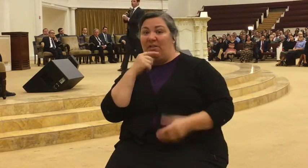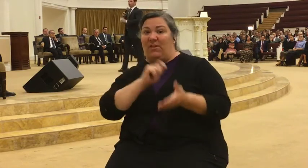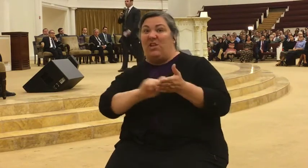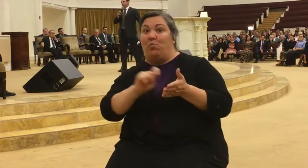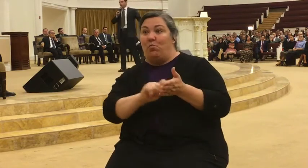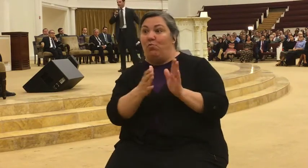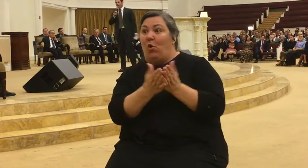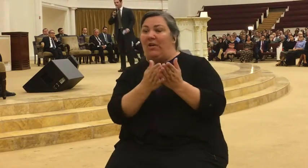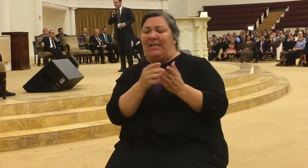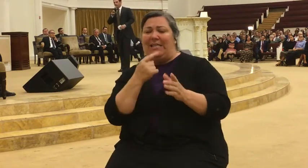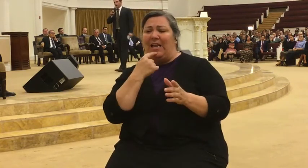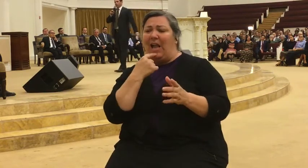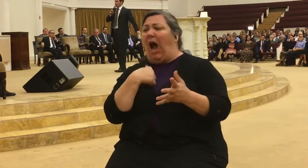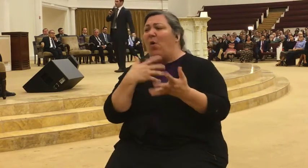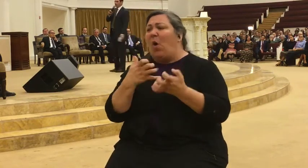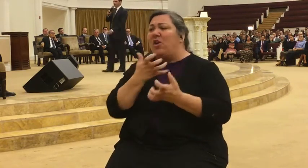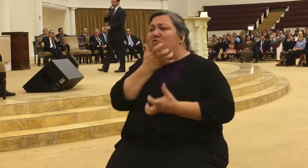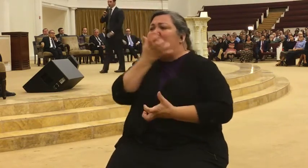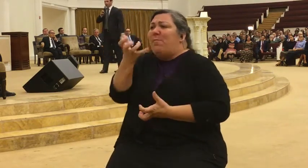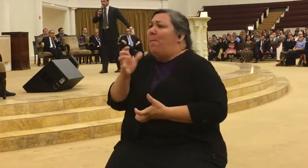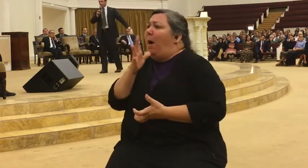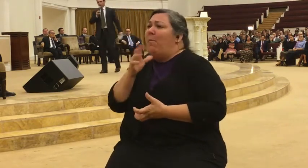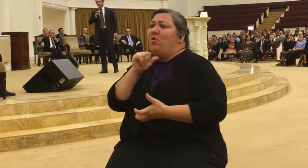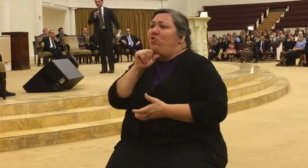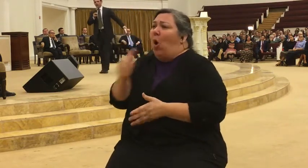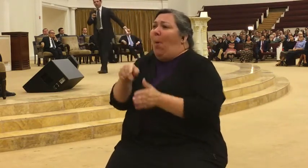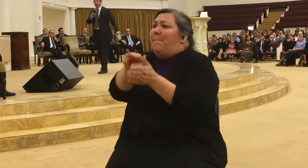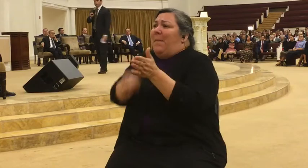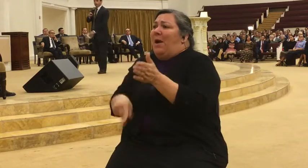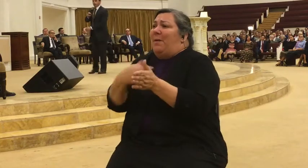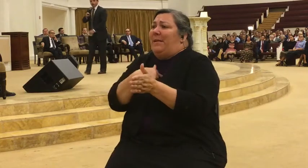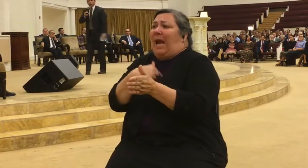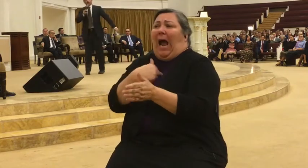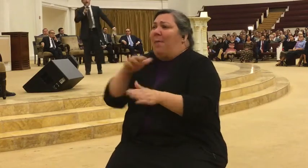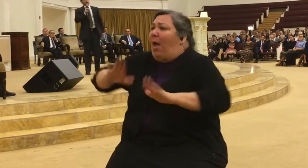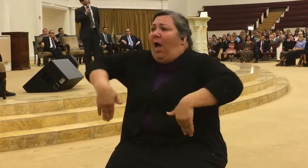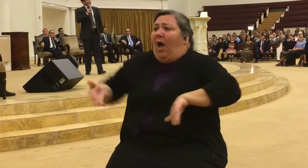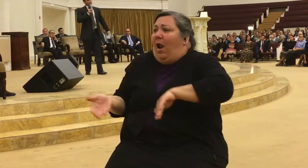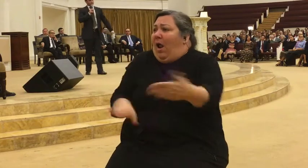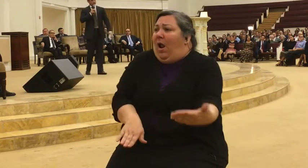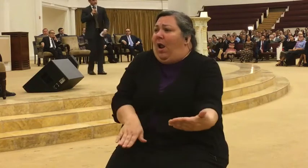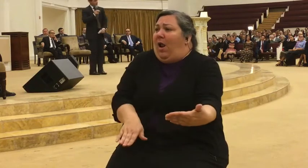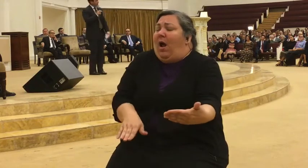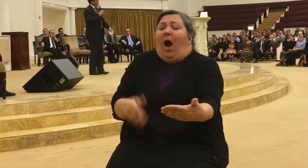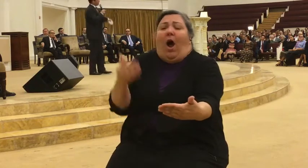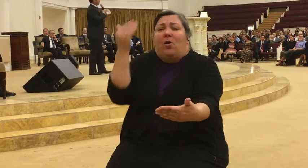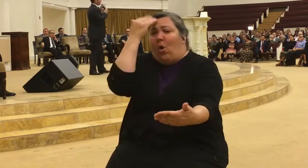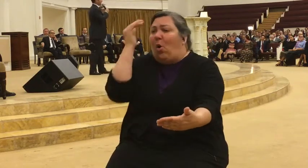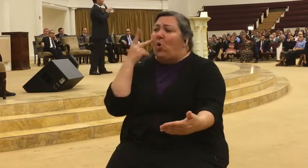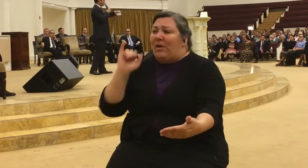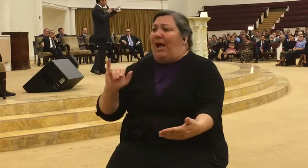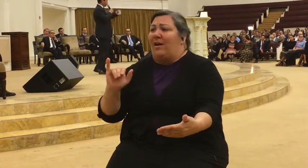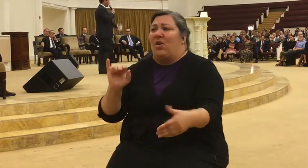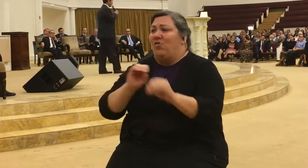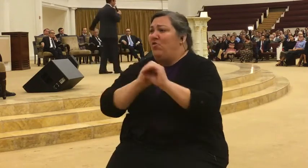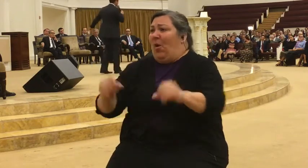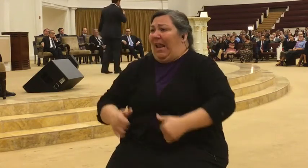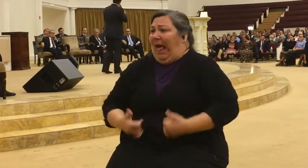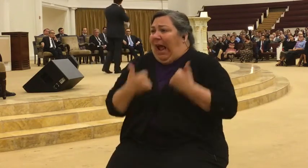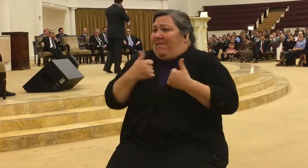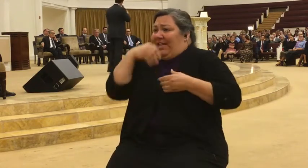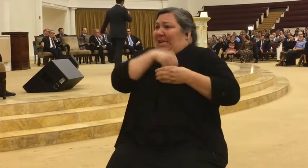don't bury me. I'm not dead yet. I know I look lifeless, but there's a heartbeat in